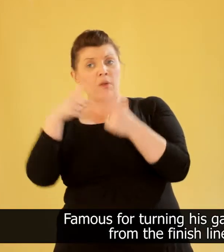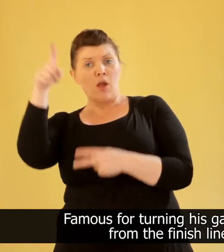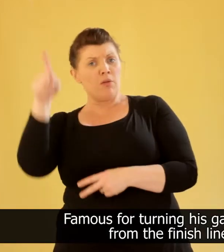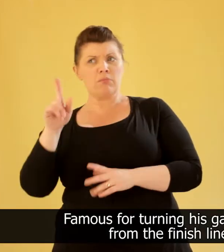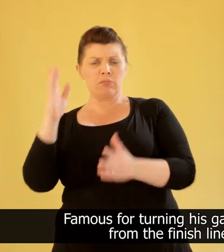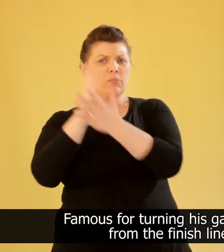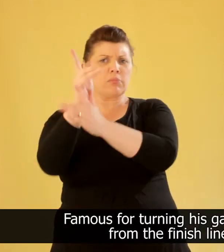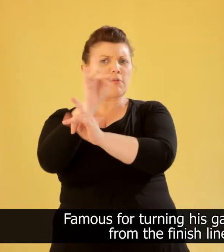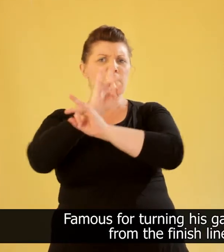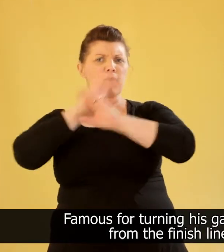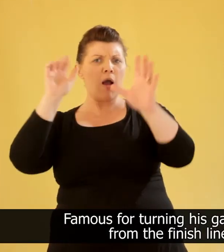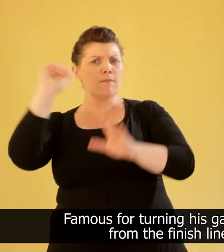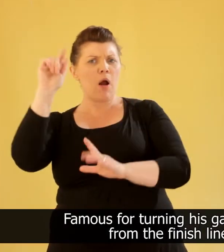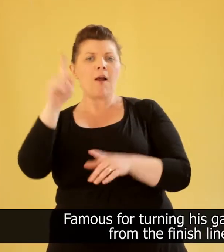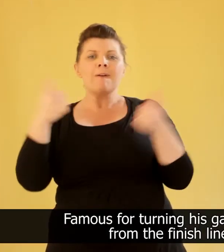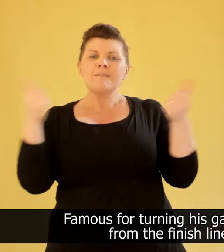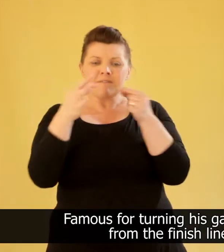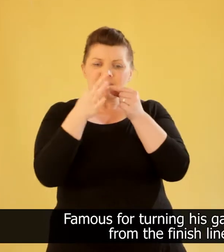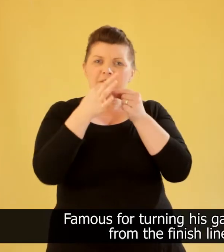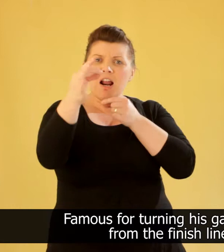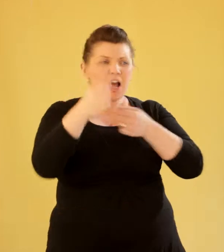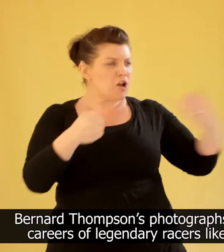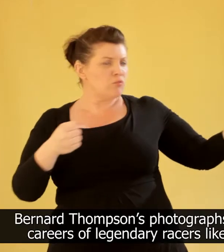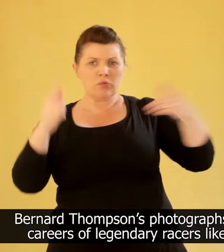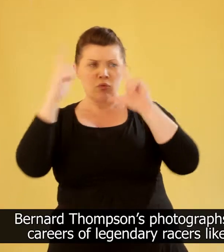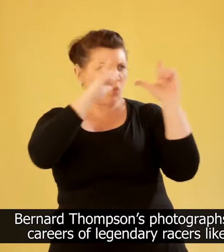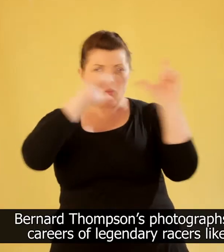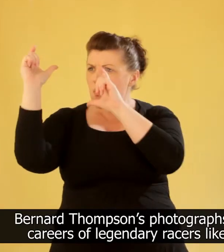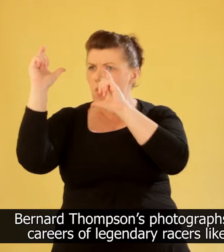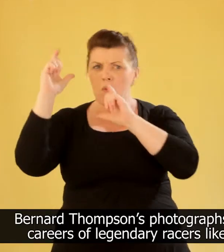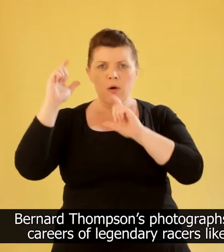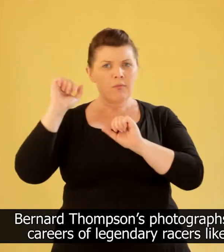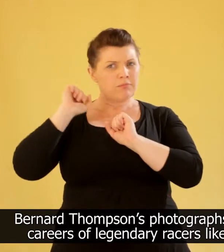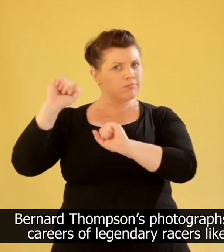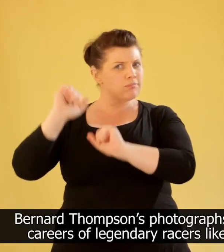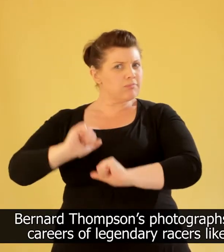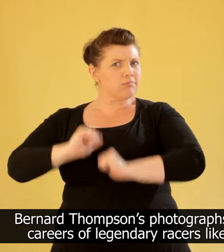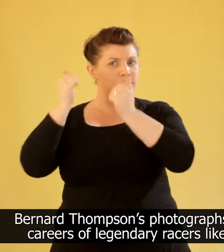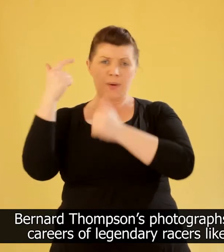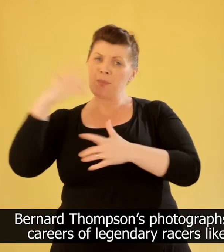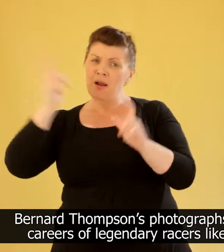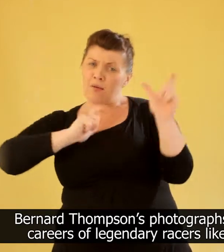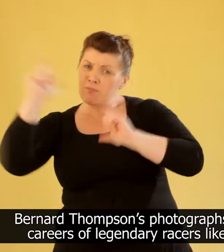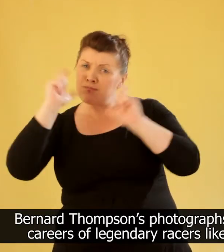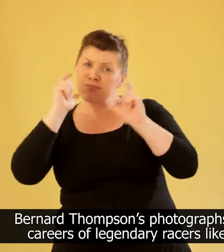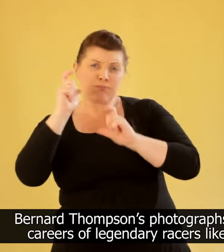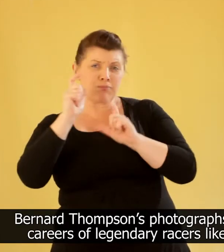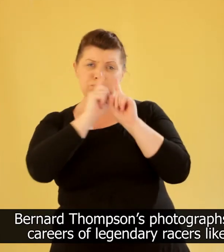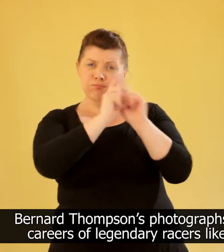Famous for turning his gaze away from the finish line, Bernard Thompson's photographs chronicled the career of